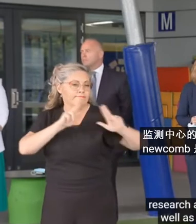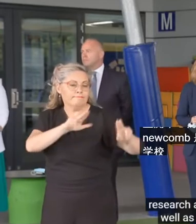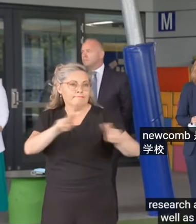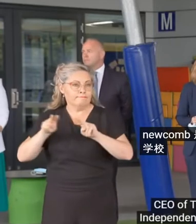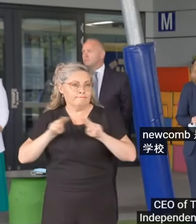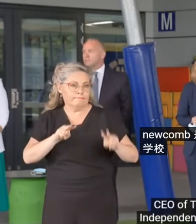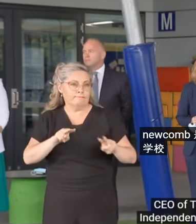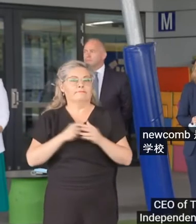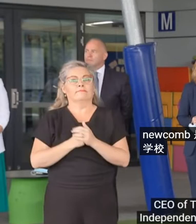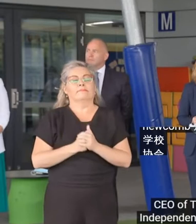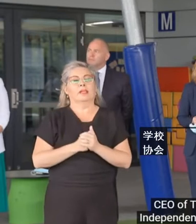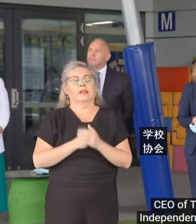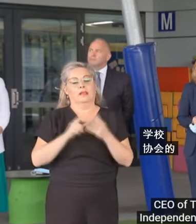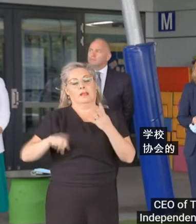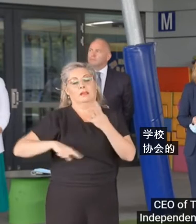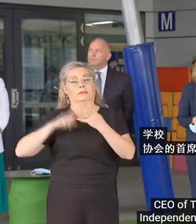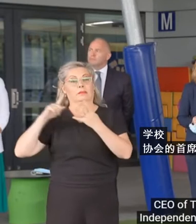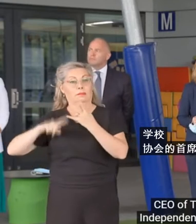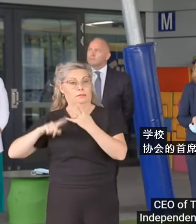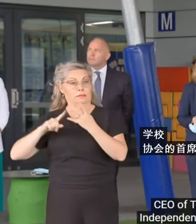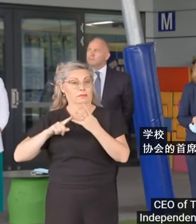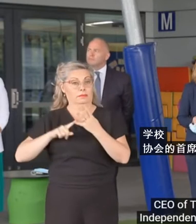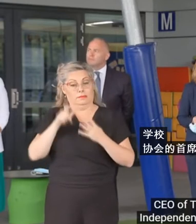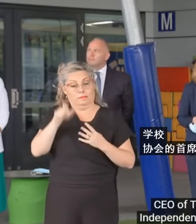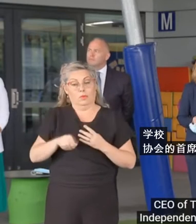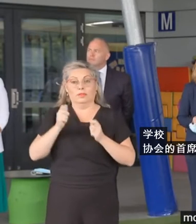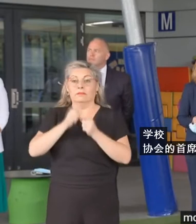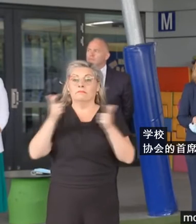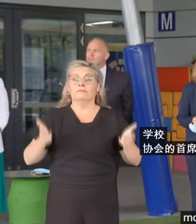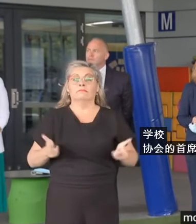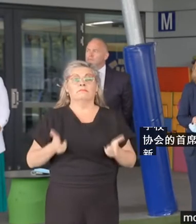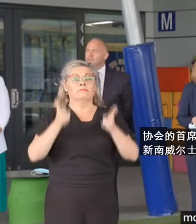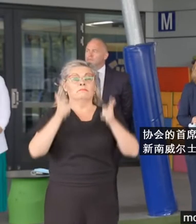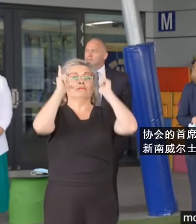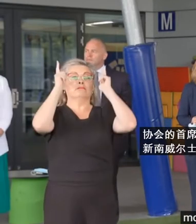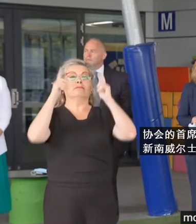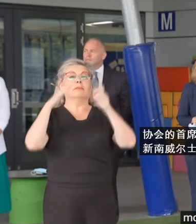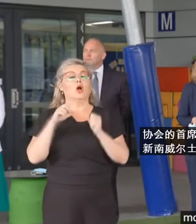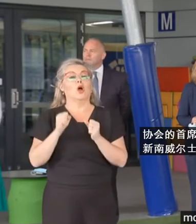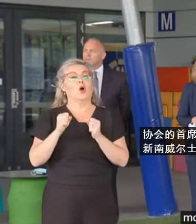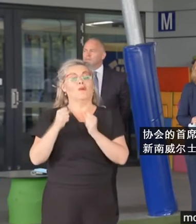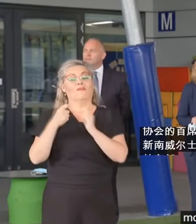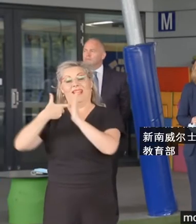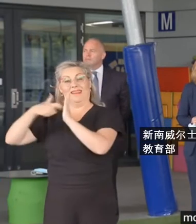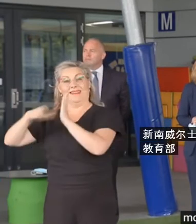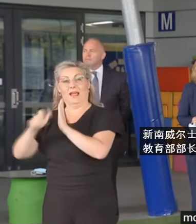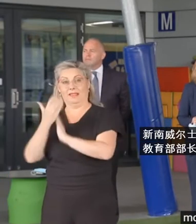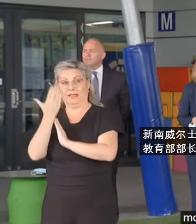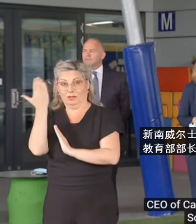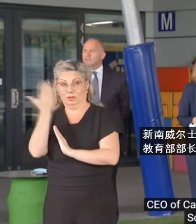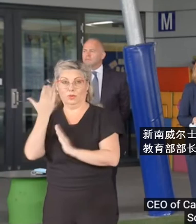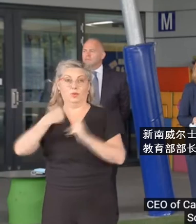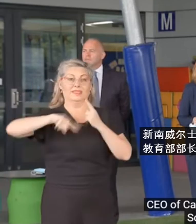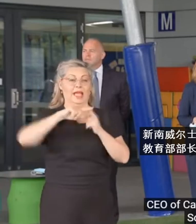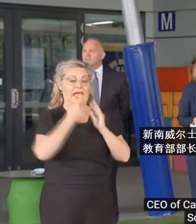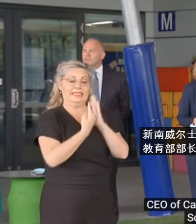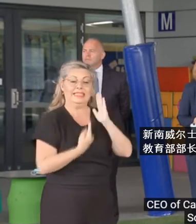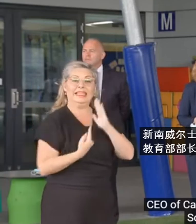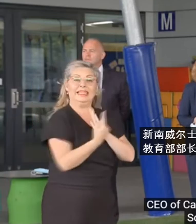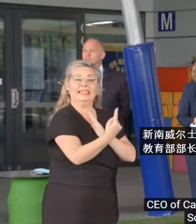of Independent Schools, and Dallas McInerney, the CEO of Catholic Schools New South Wales, as well as Georgina Harrison,